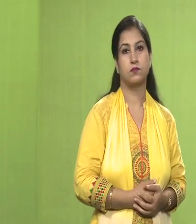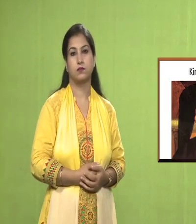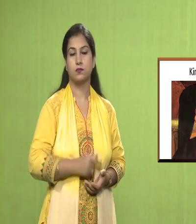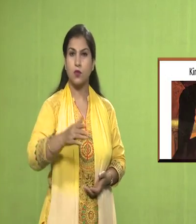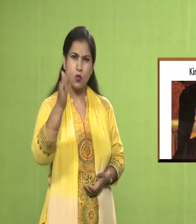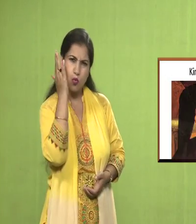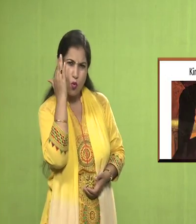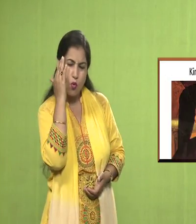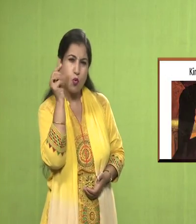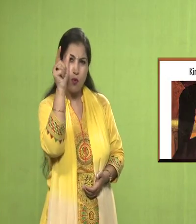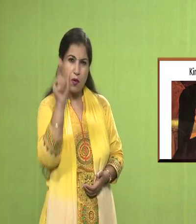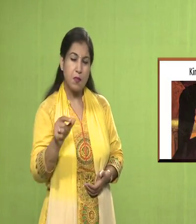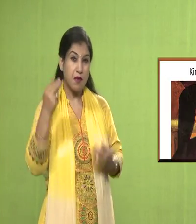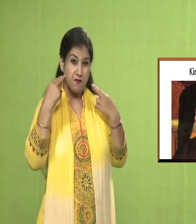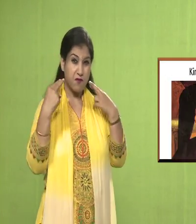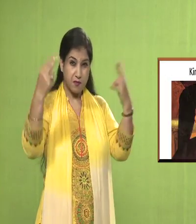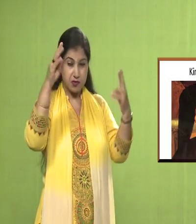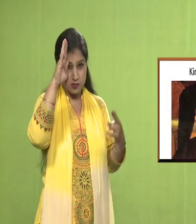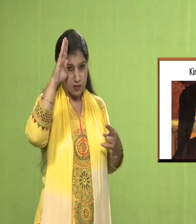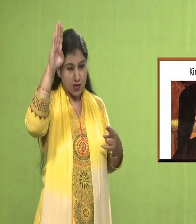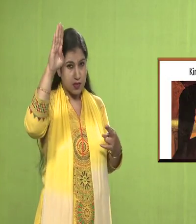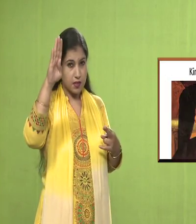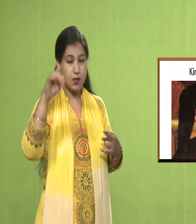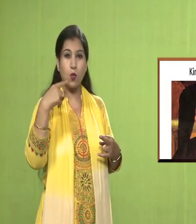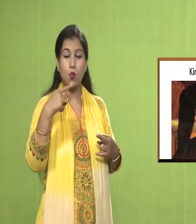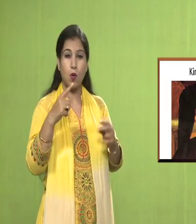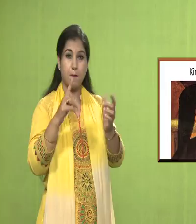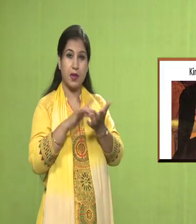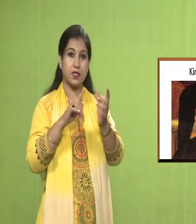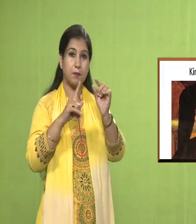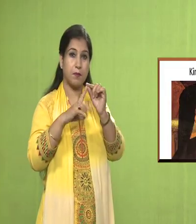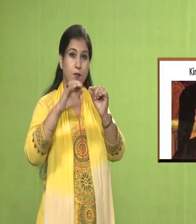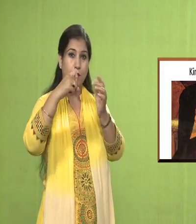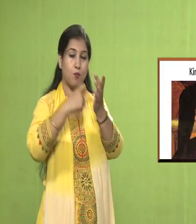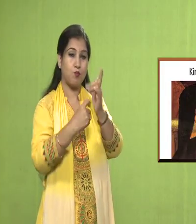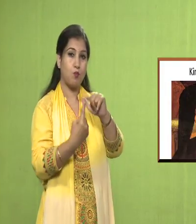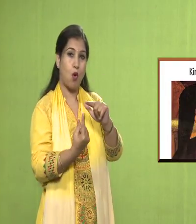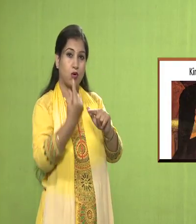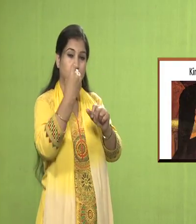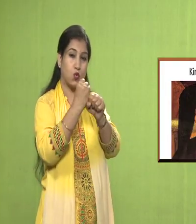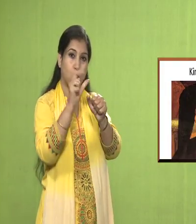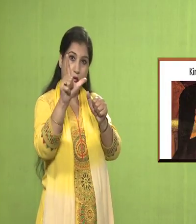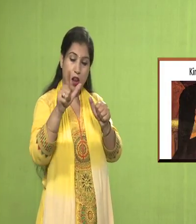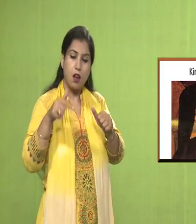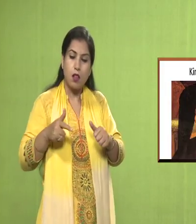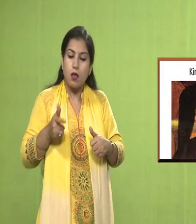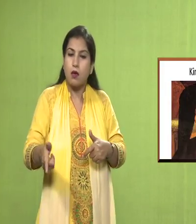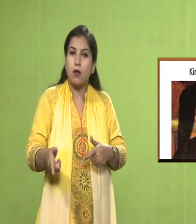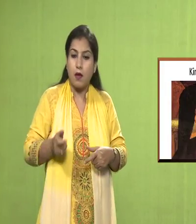Are you familiar with the name of that famous king of Portugal who gave money for